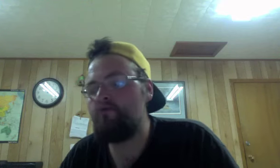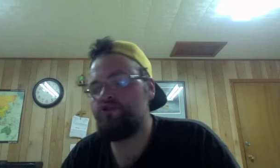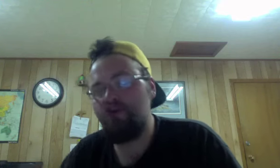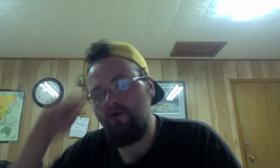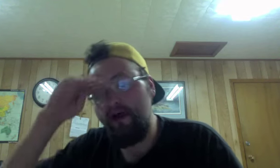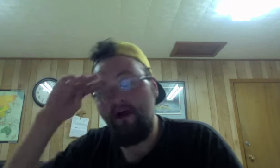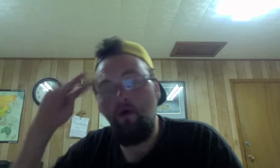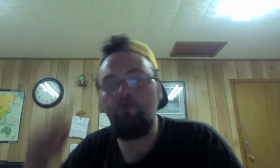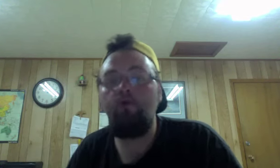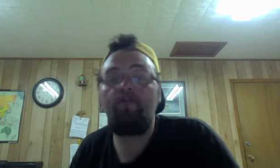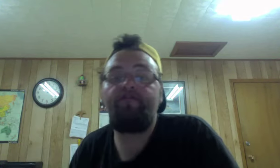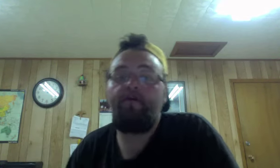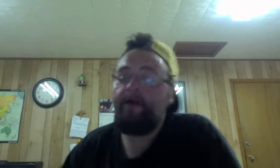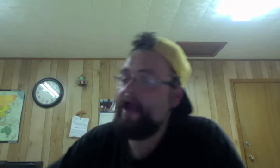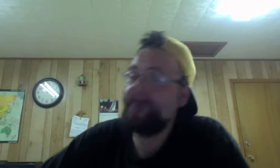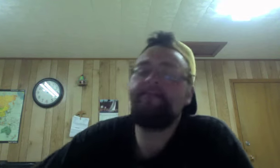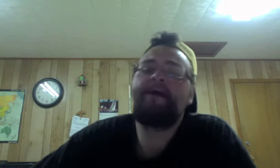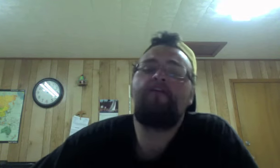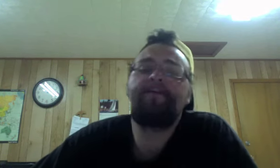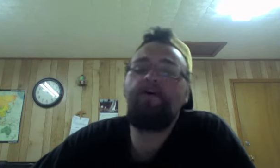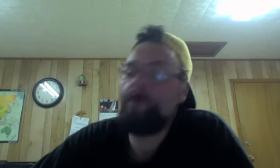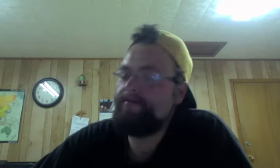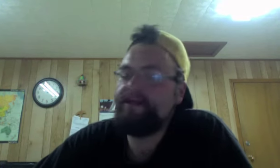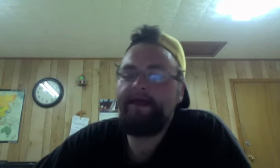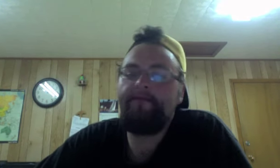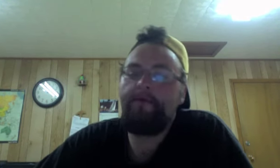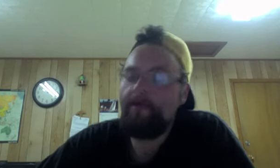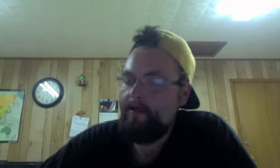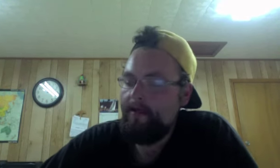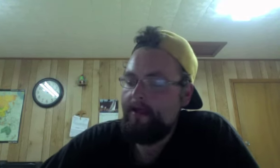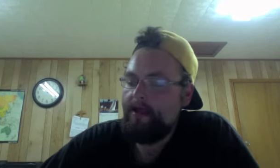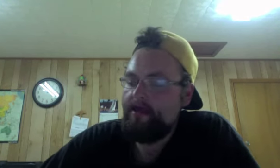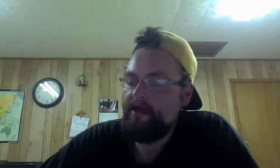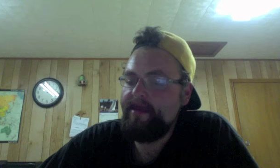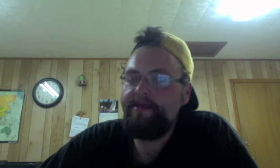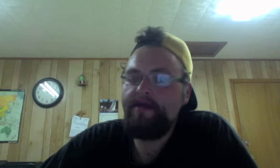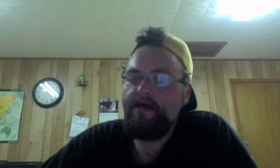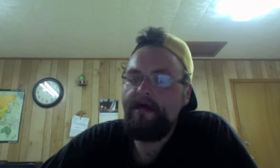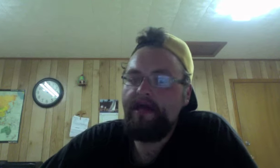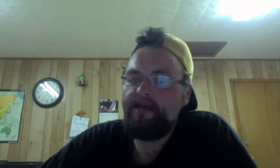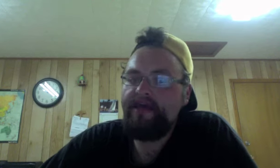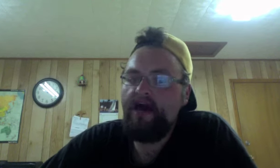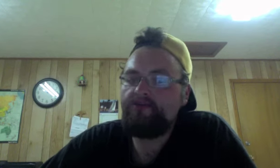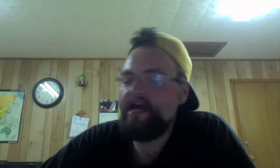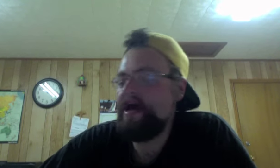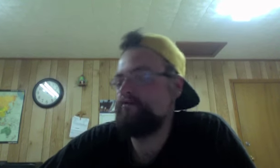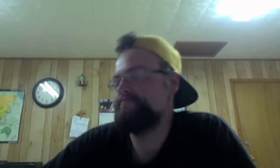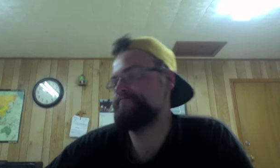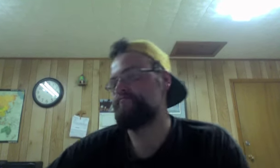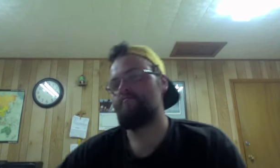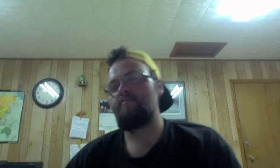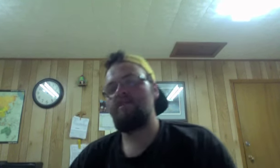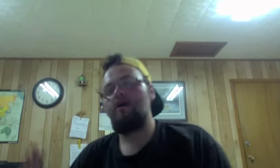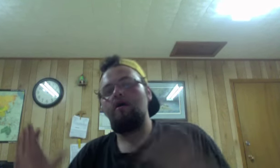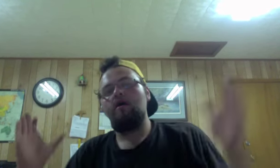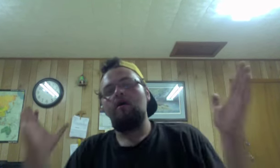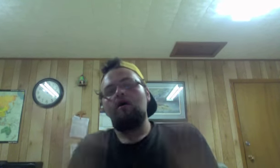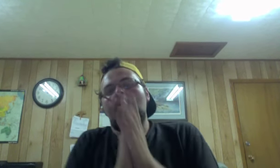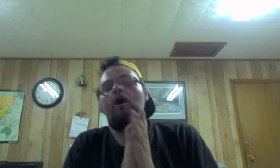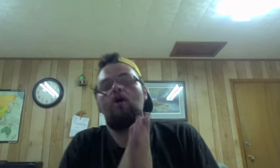show that old wolf Anthony Calvillo and beat him in Cowtown alright